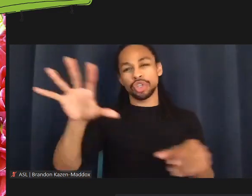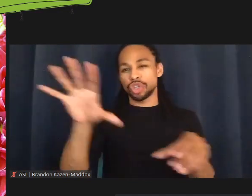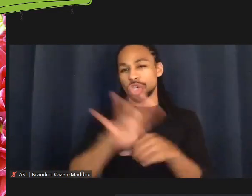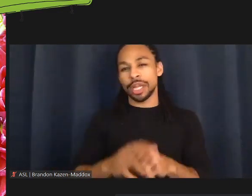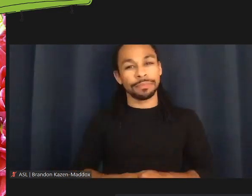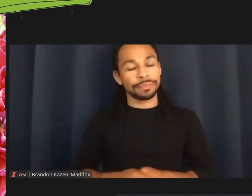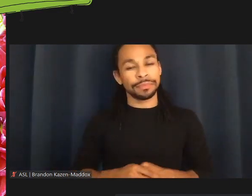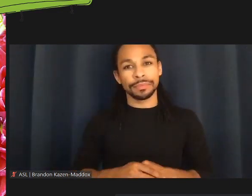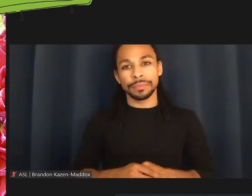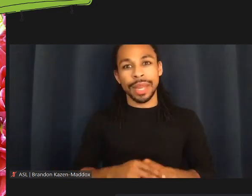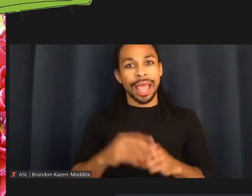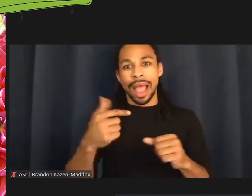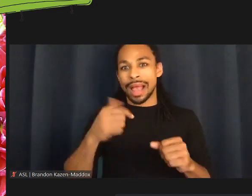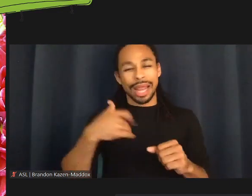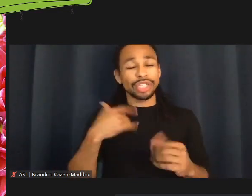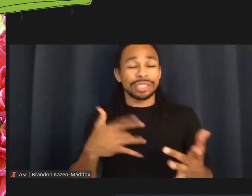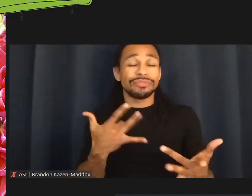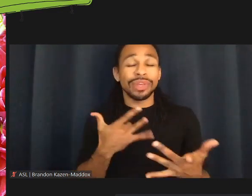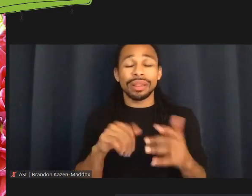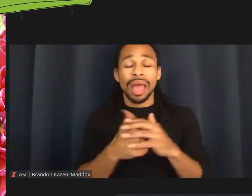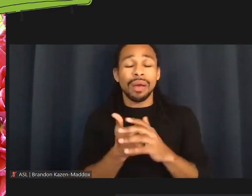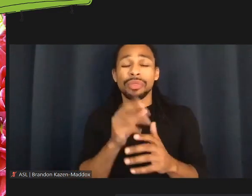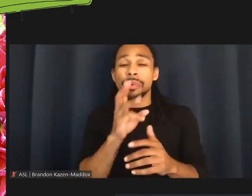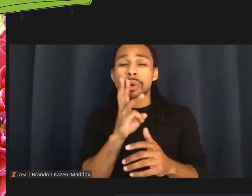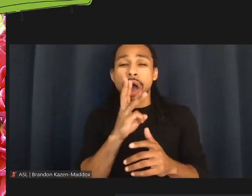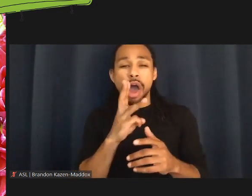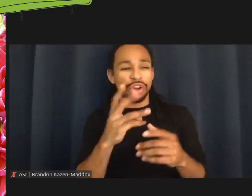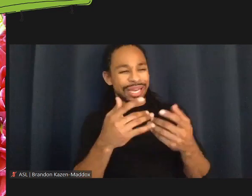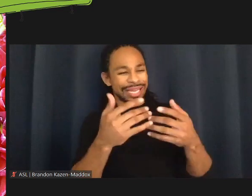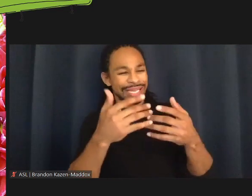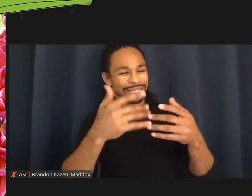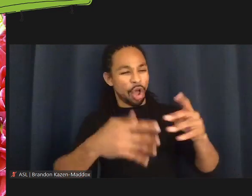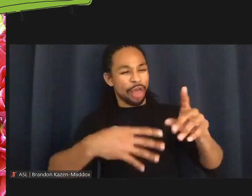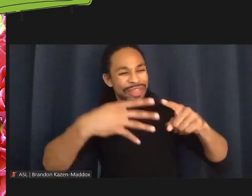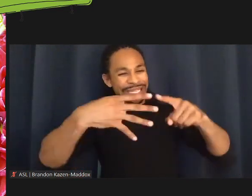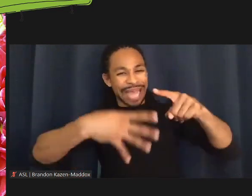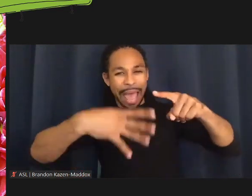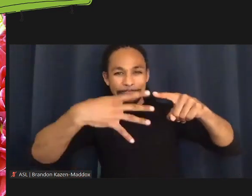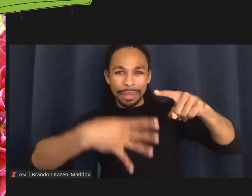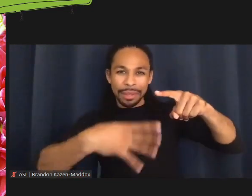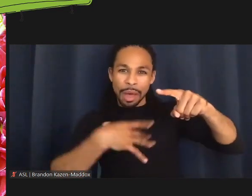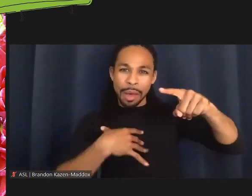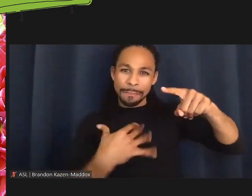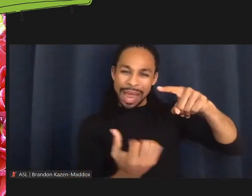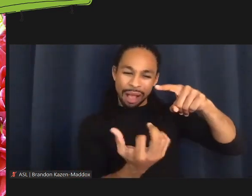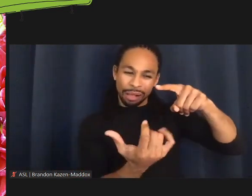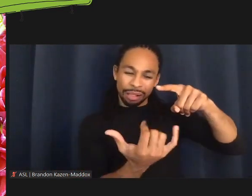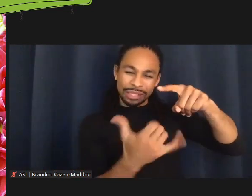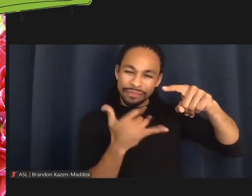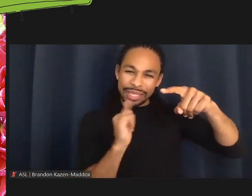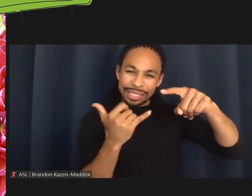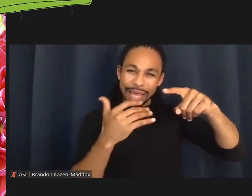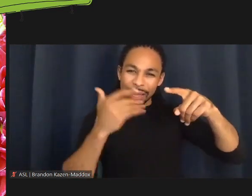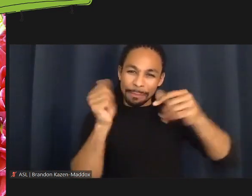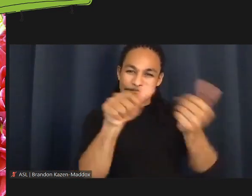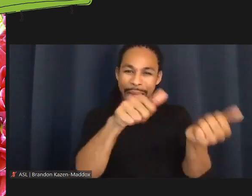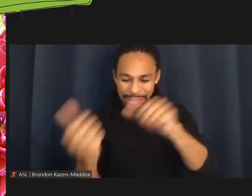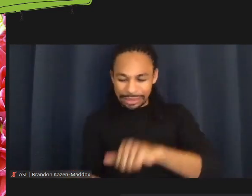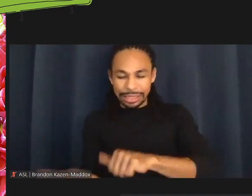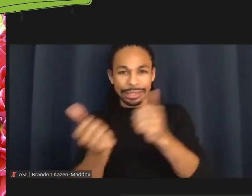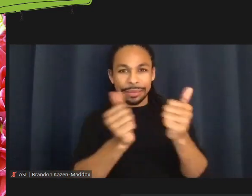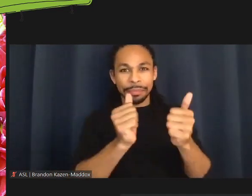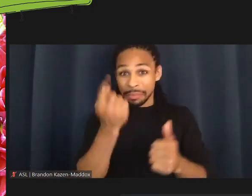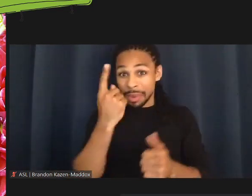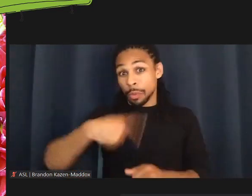the way the water is from the tap on my knuckles, like baptism? Because we as humans, we